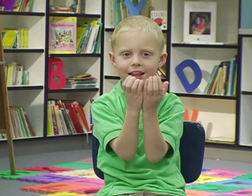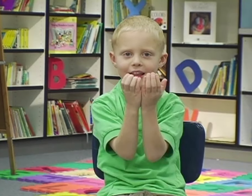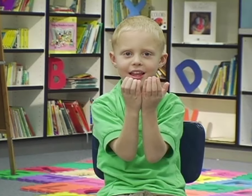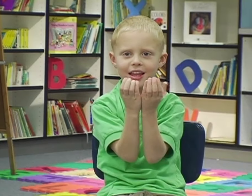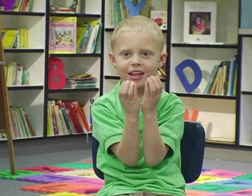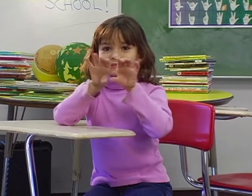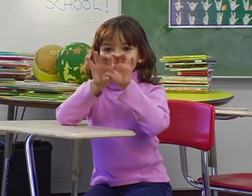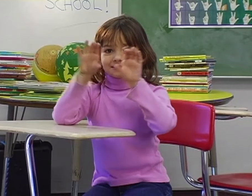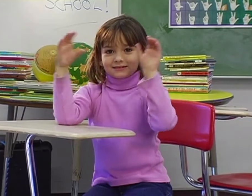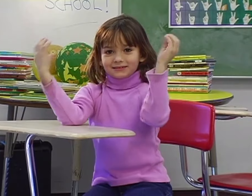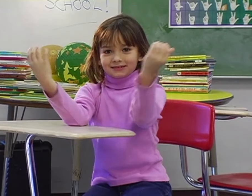Class.